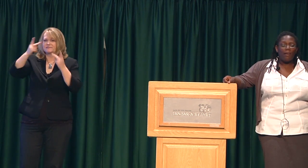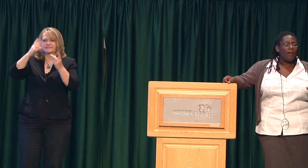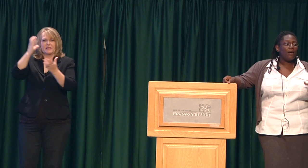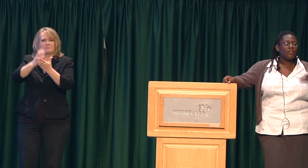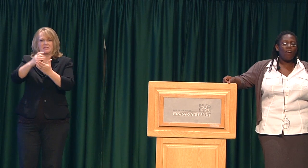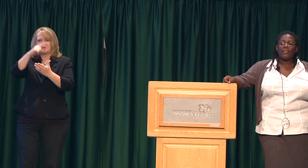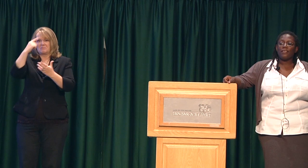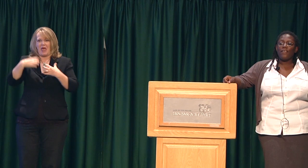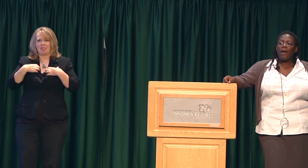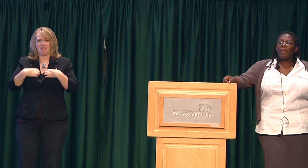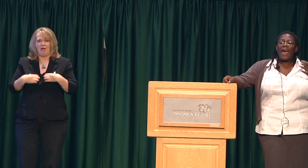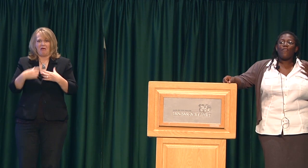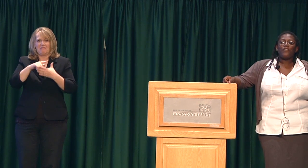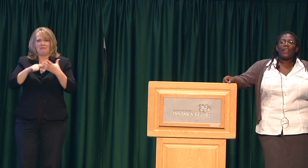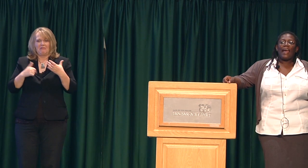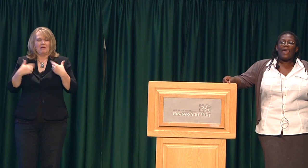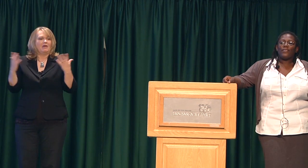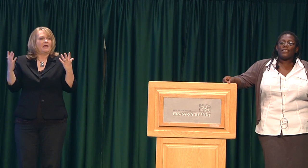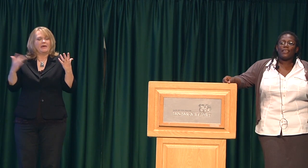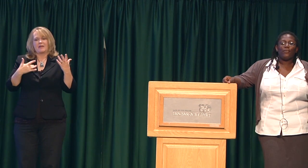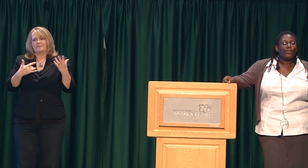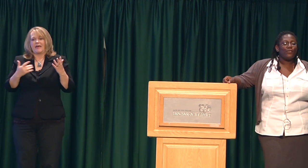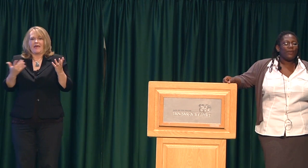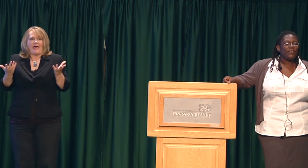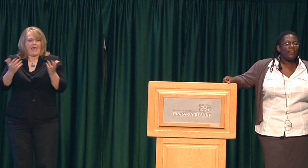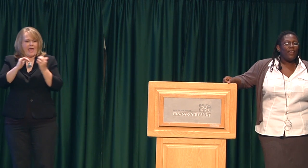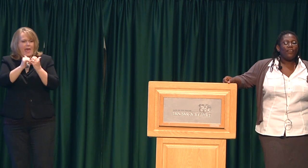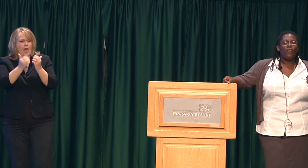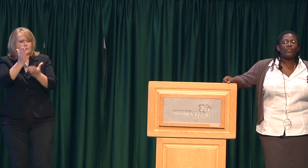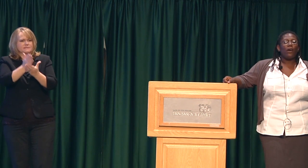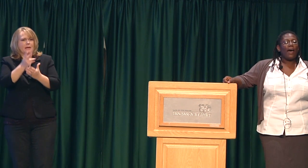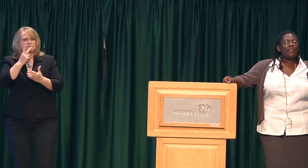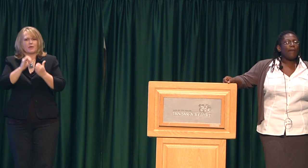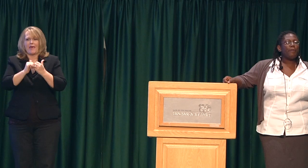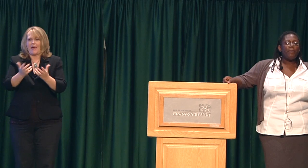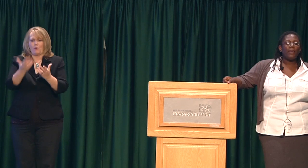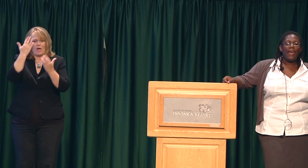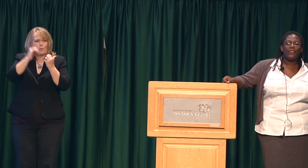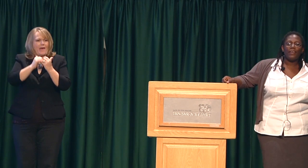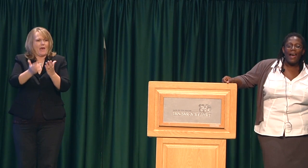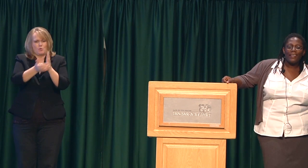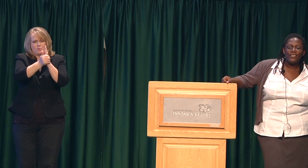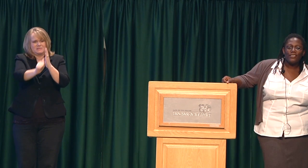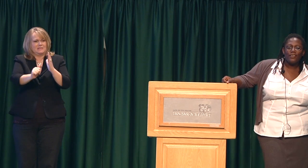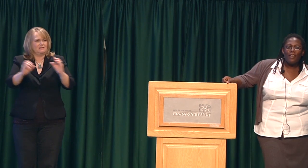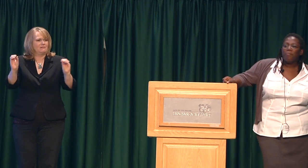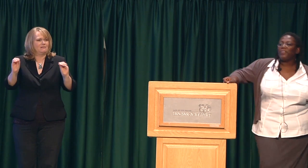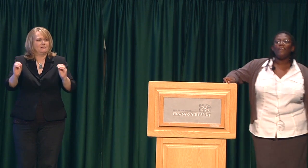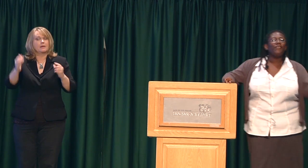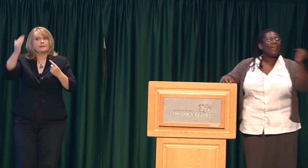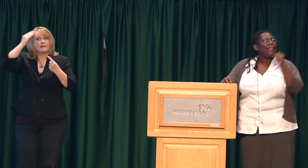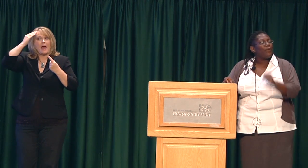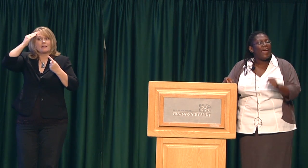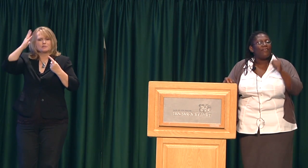the black lungs and all that stuff, but I don't feel like I have the skill to do it. You know, so a lot of times people can have the knowledge,